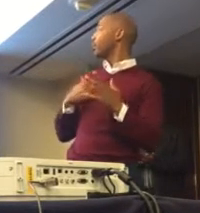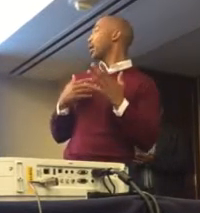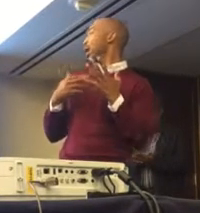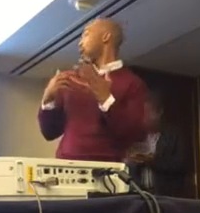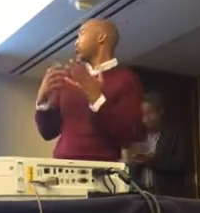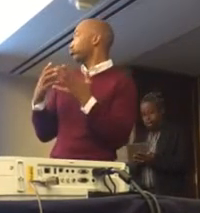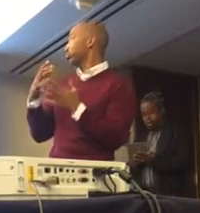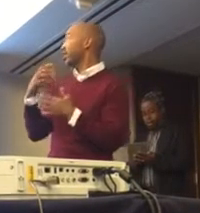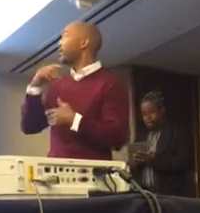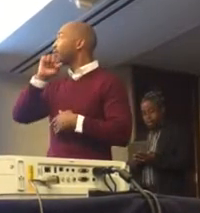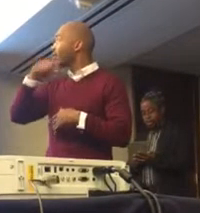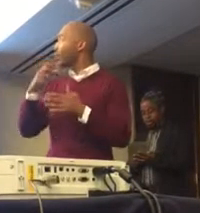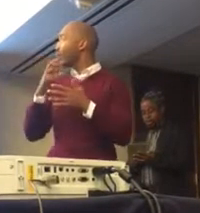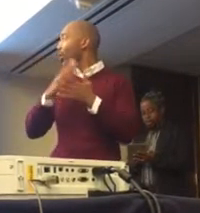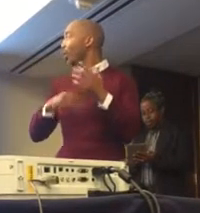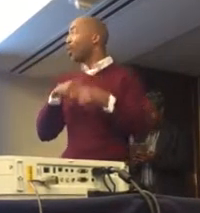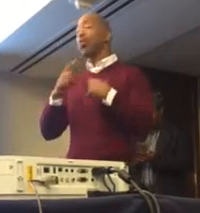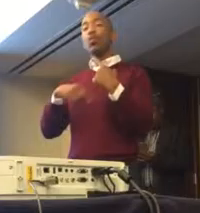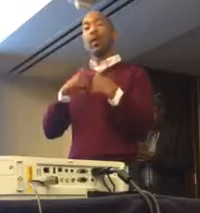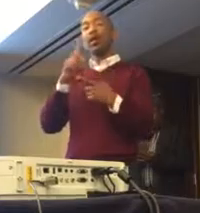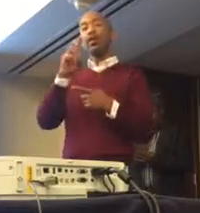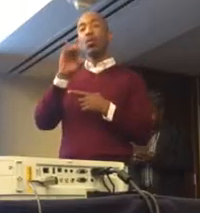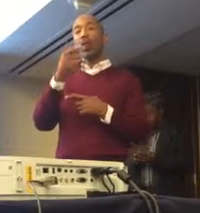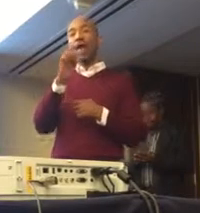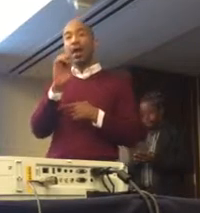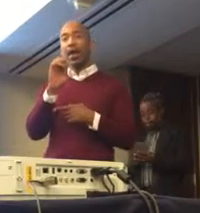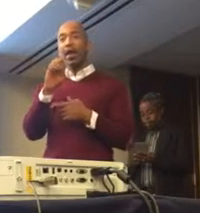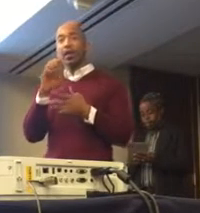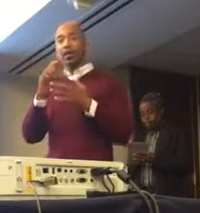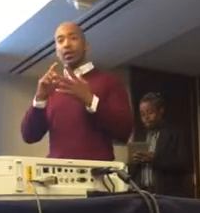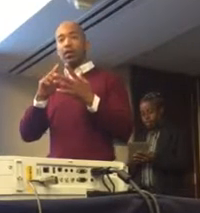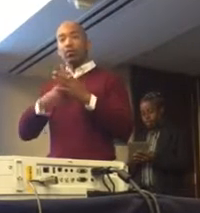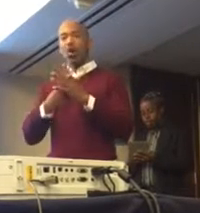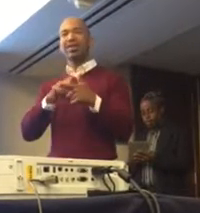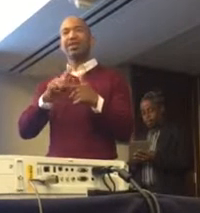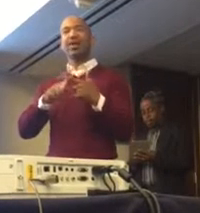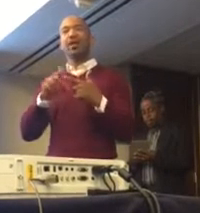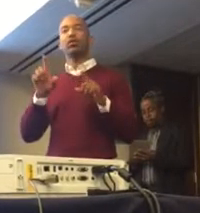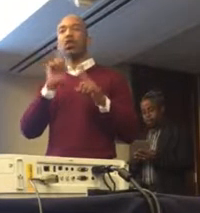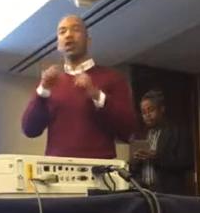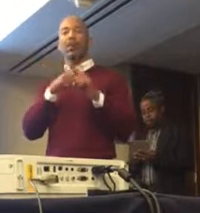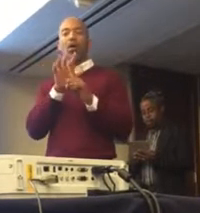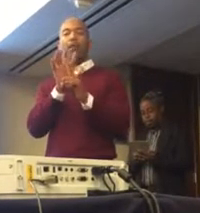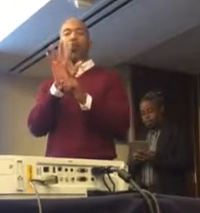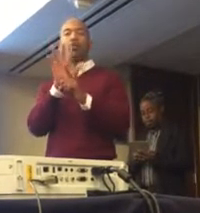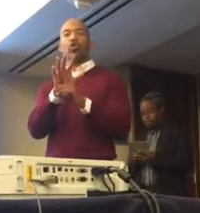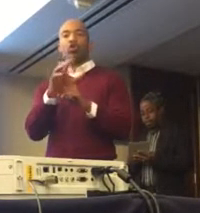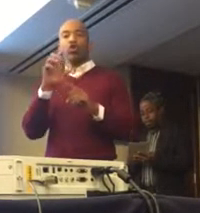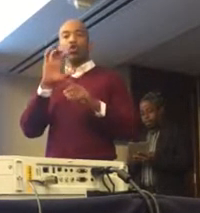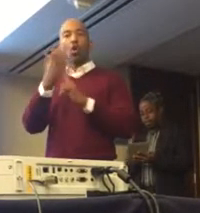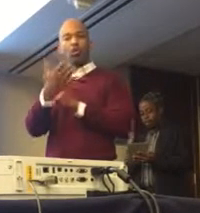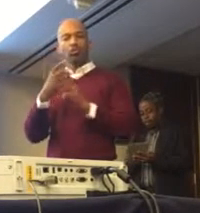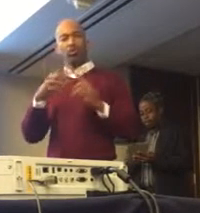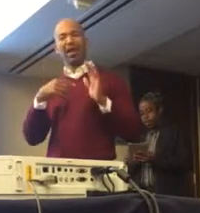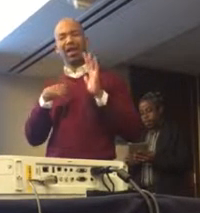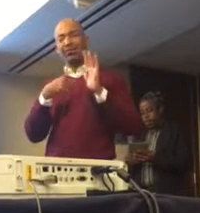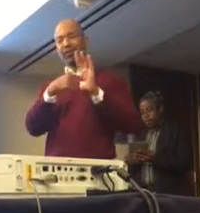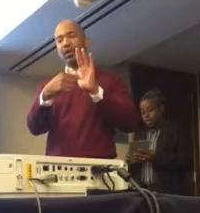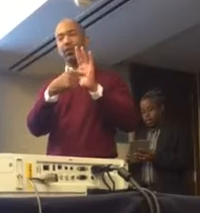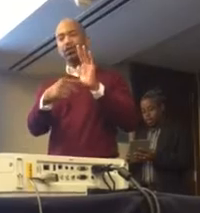part of the presentation when Dwayne comes and he actually gets into pop culture to kind of give you some examples of different ways you can better engage